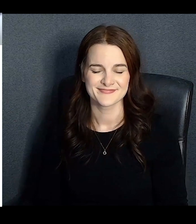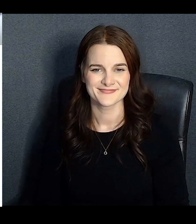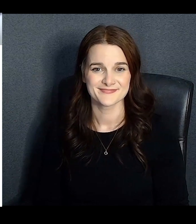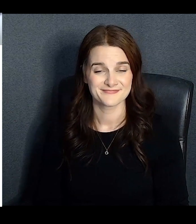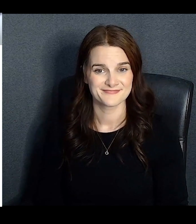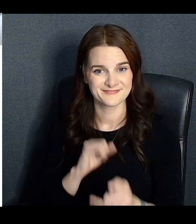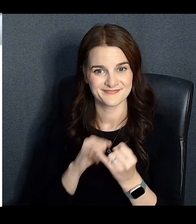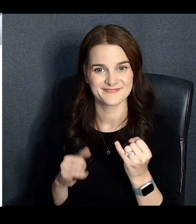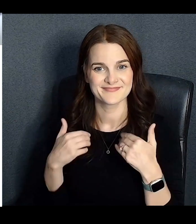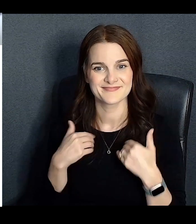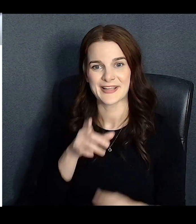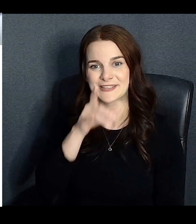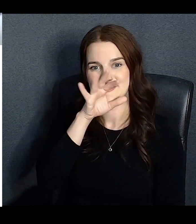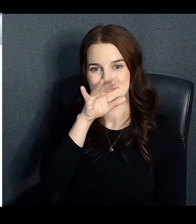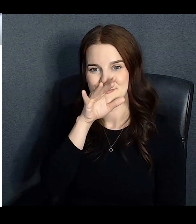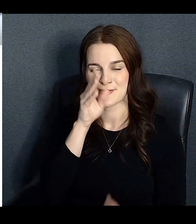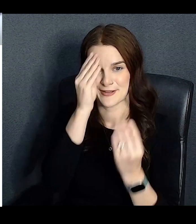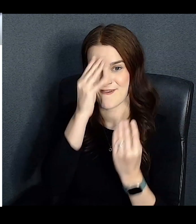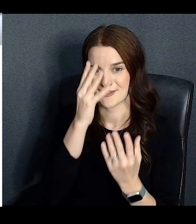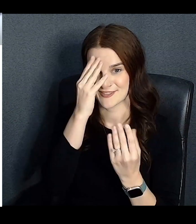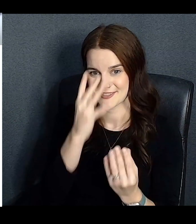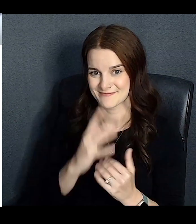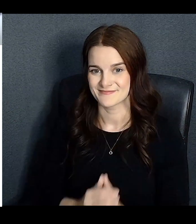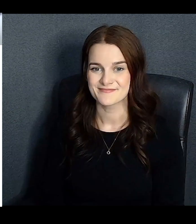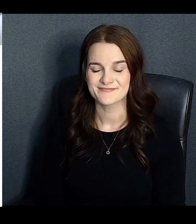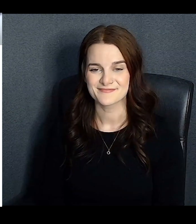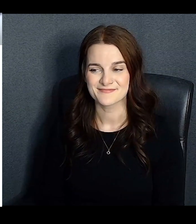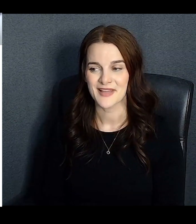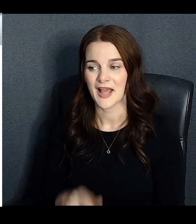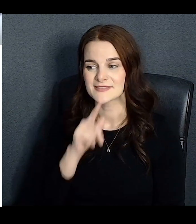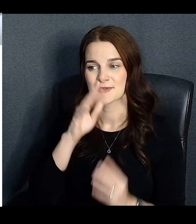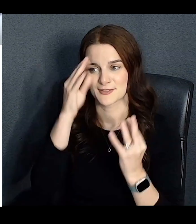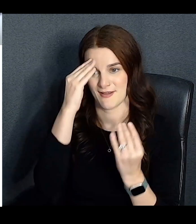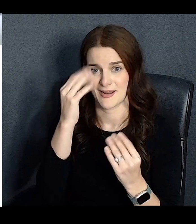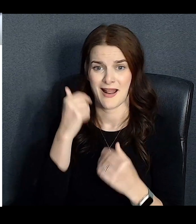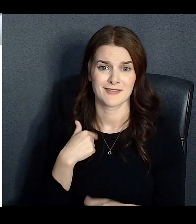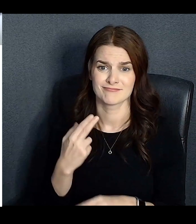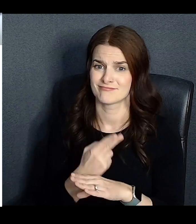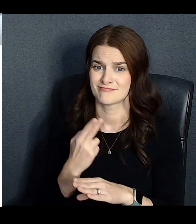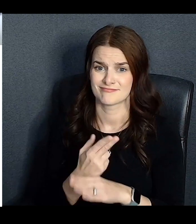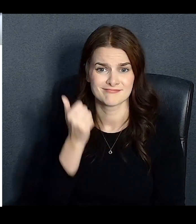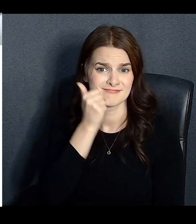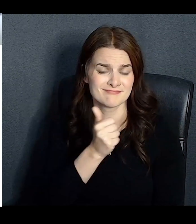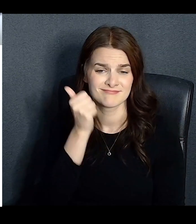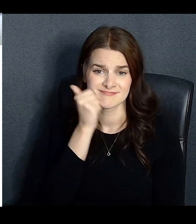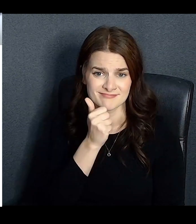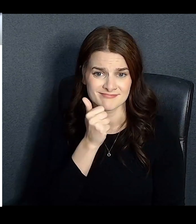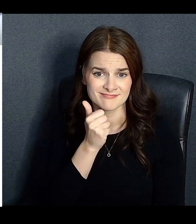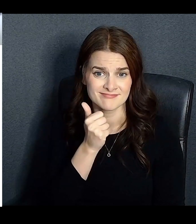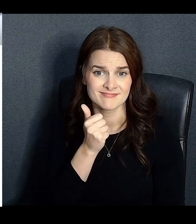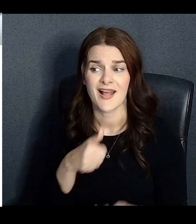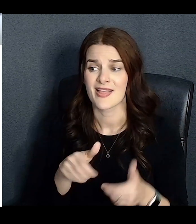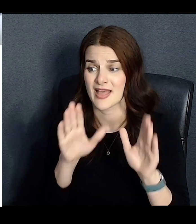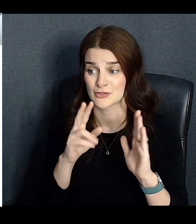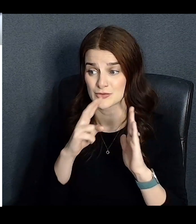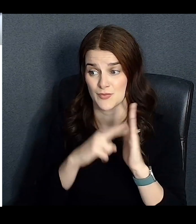And lastly, we have spoken content. So spoken content is something that I use every day.